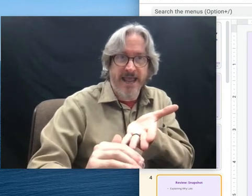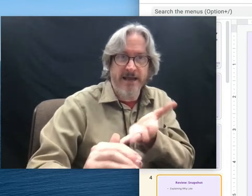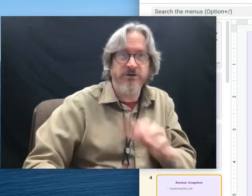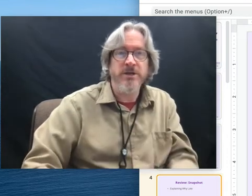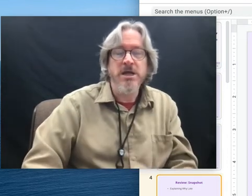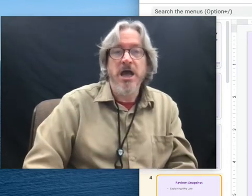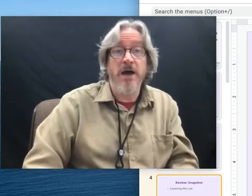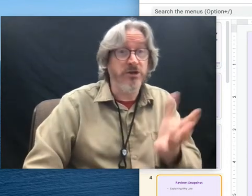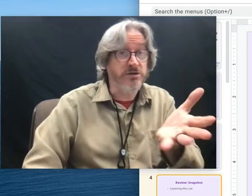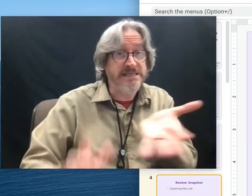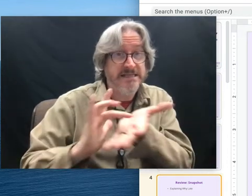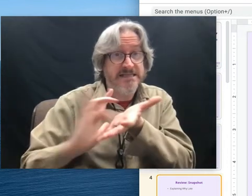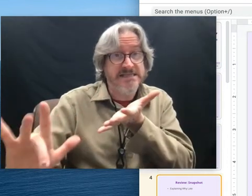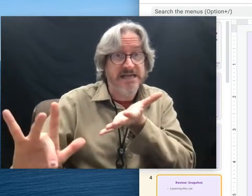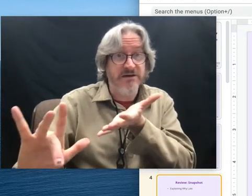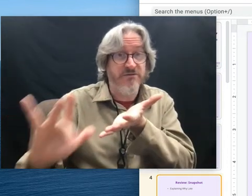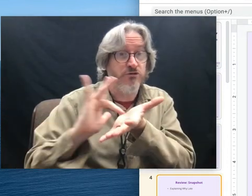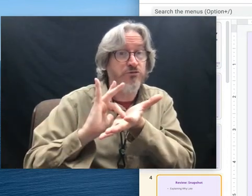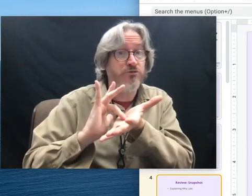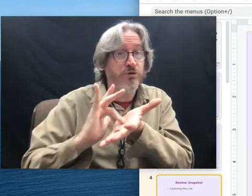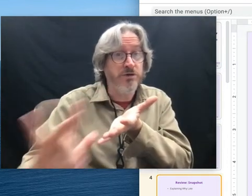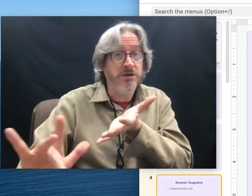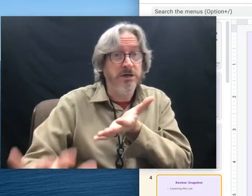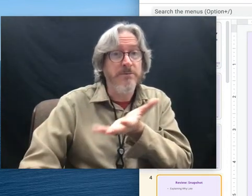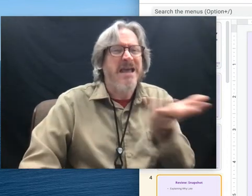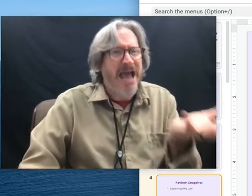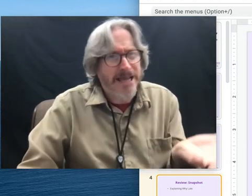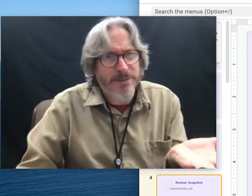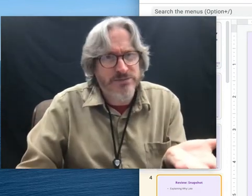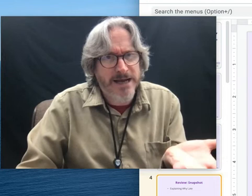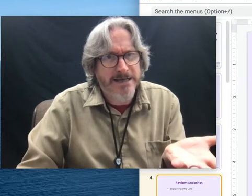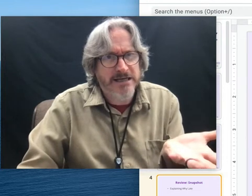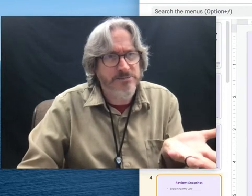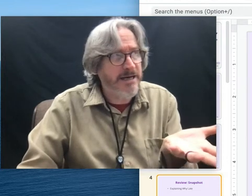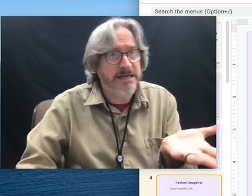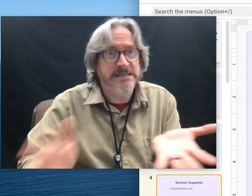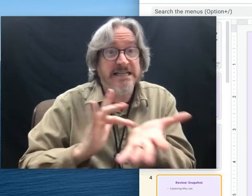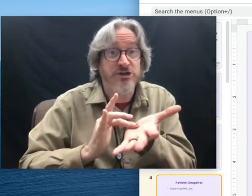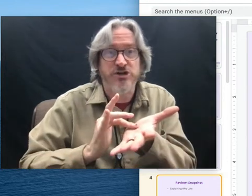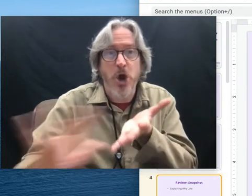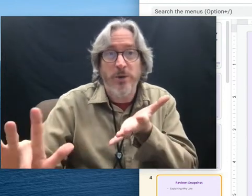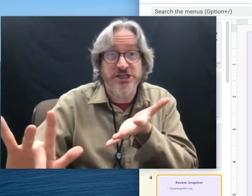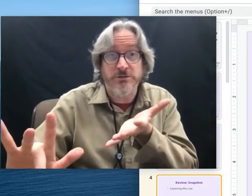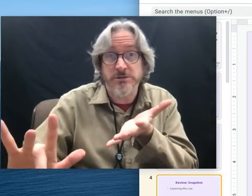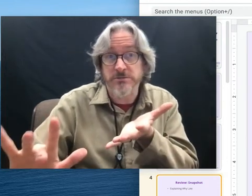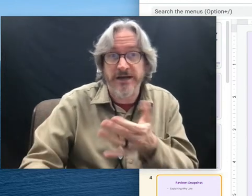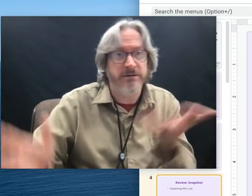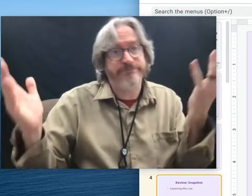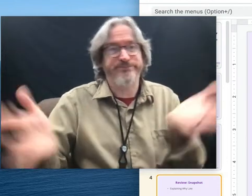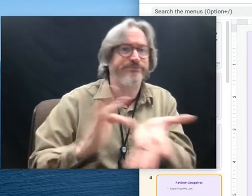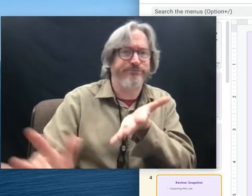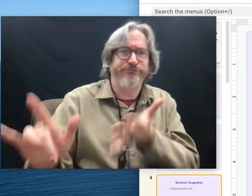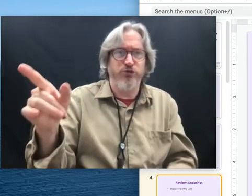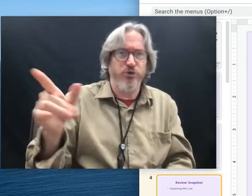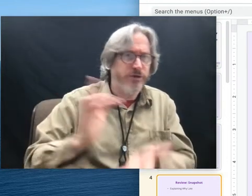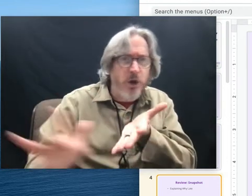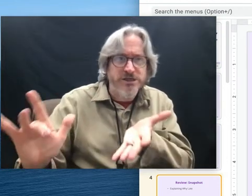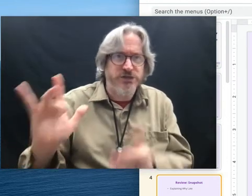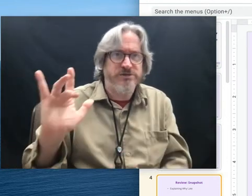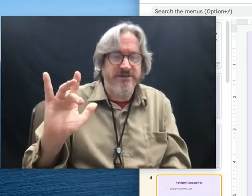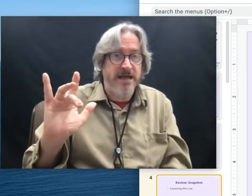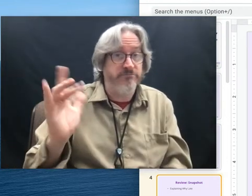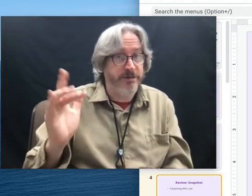the hand. You'll see this sign for rude. Best way I can explain it is there's no excuse, right? Rude,